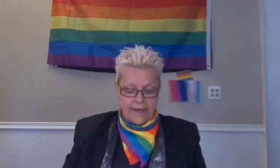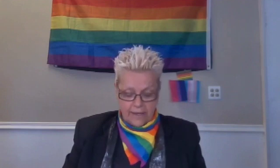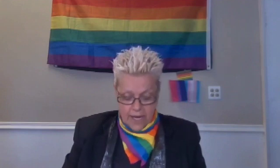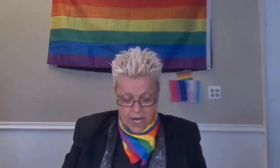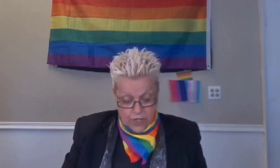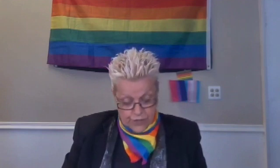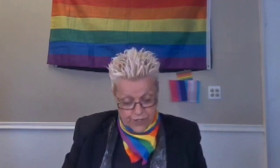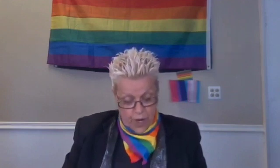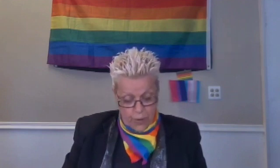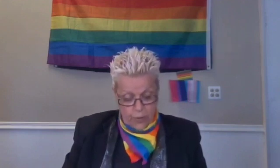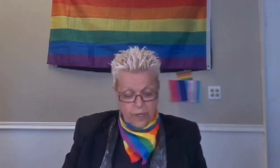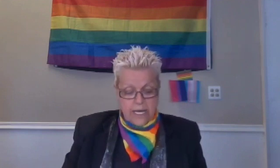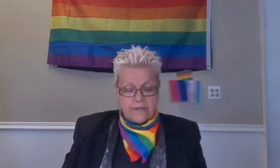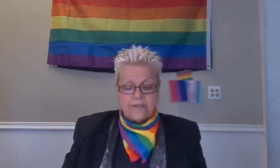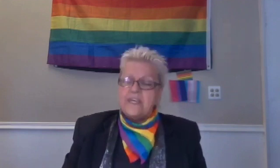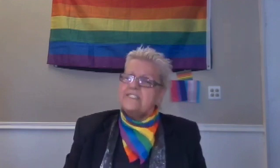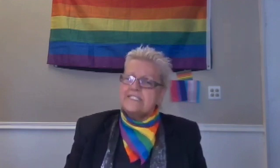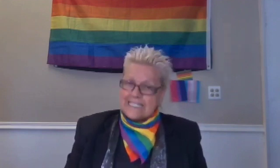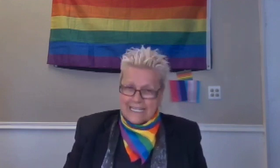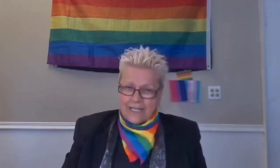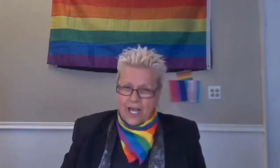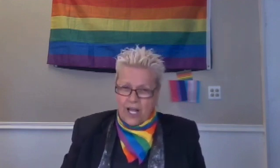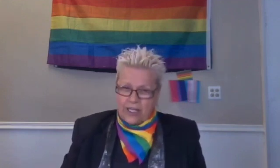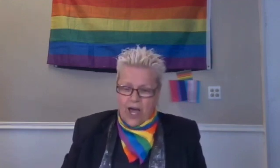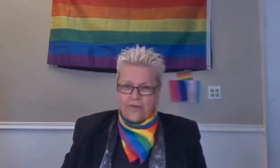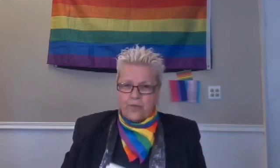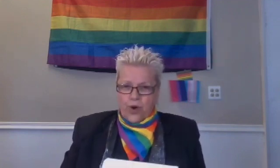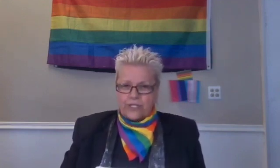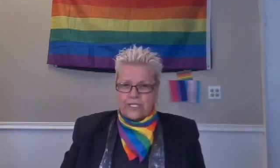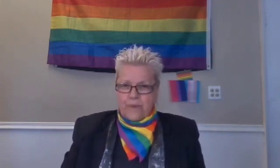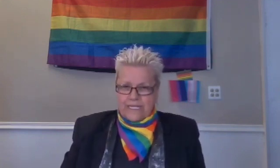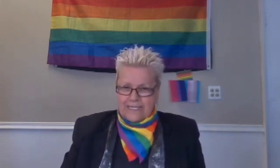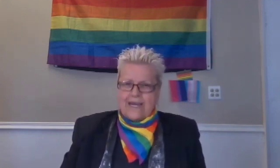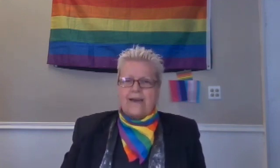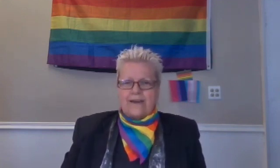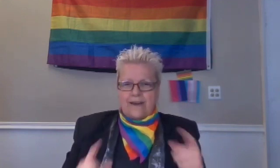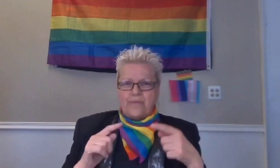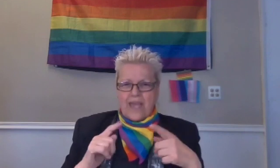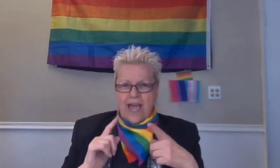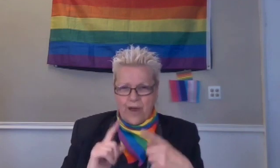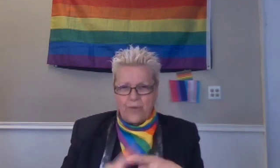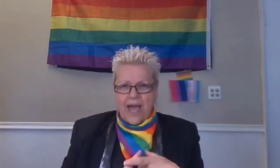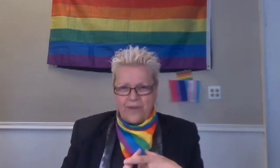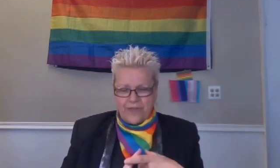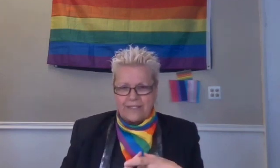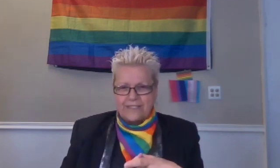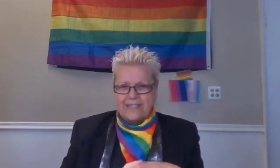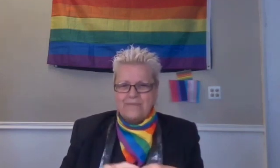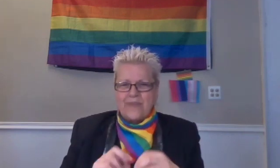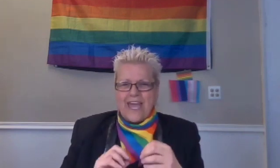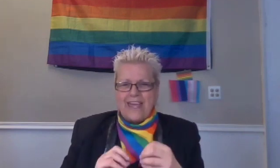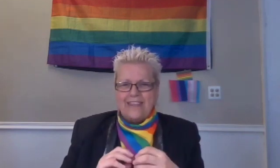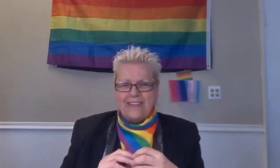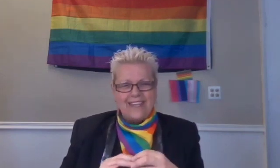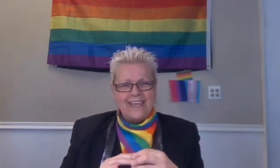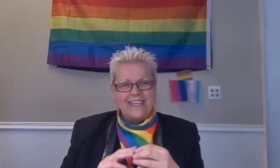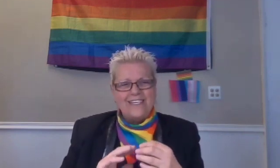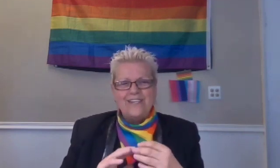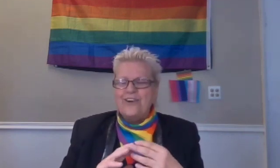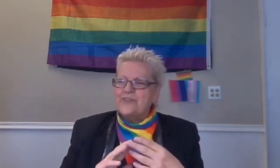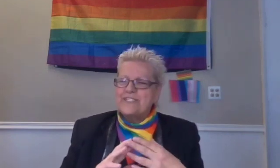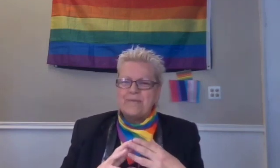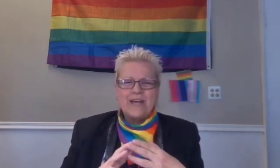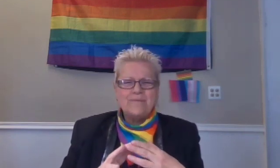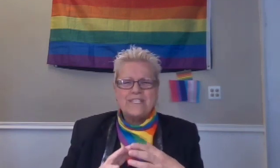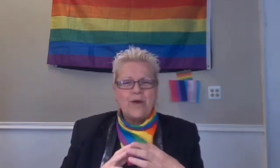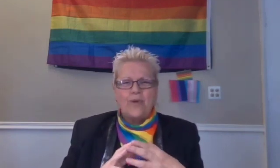around that? So there's still a lot of work to be done around this. And,